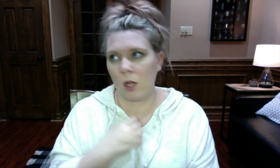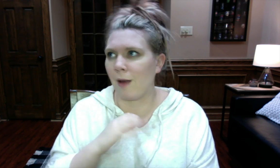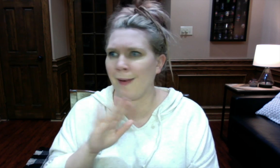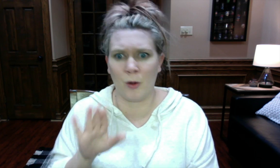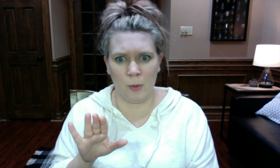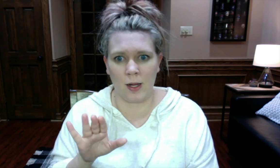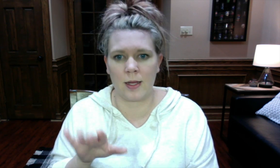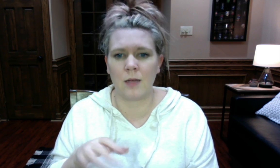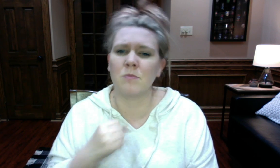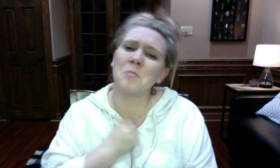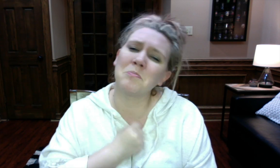Nobody.